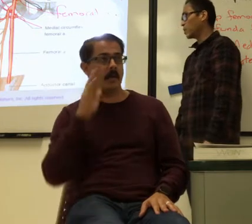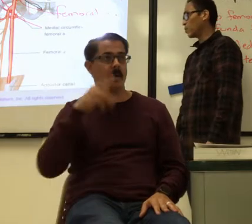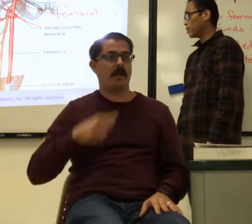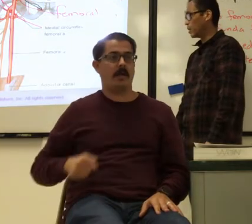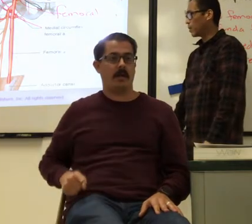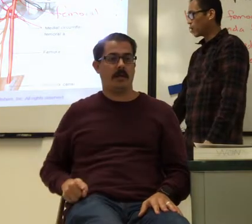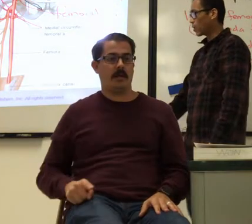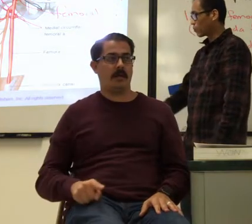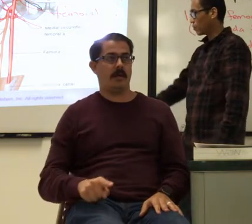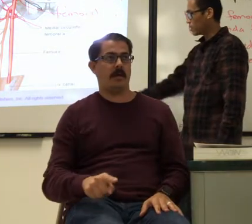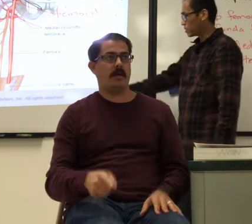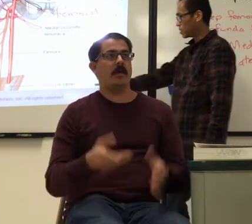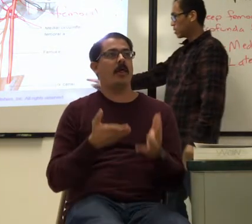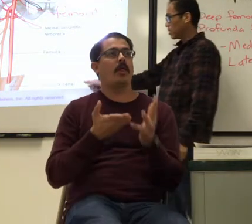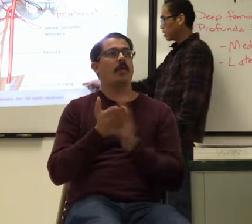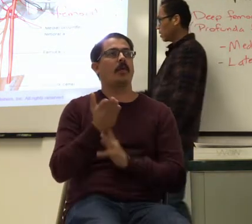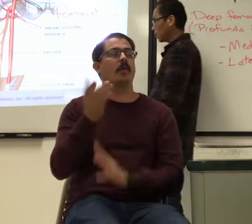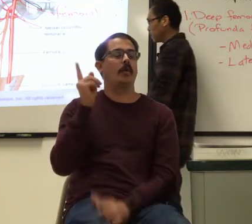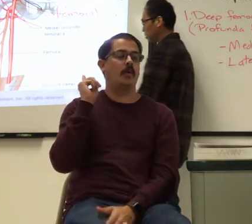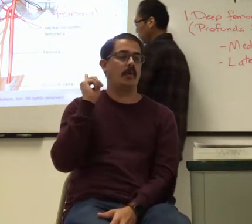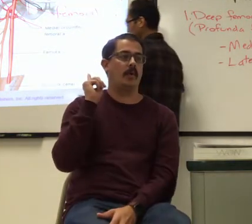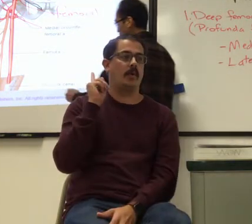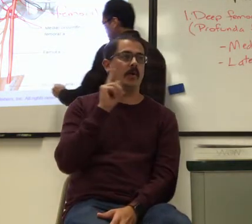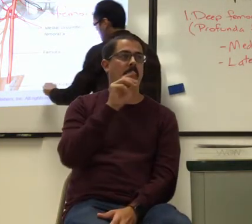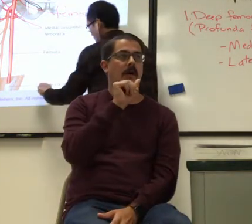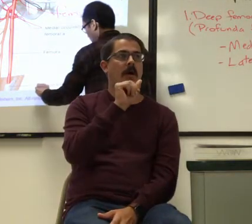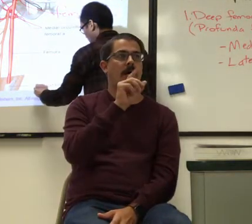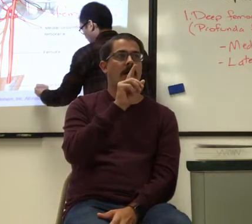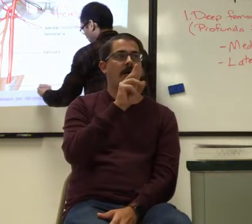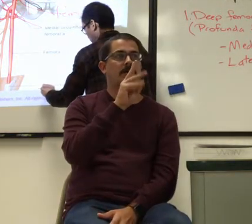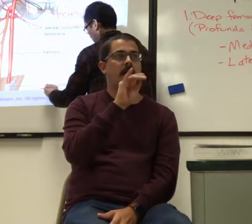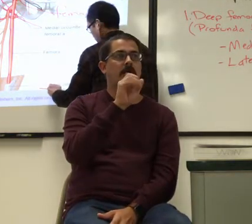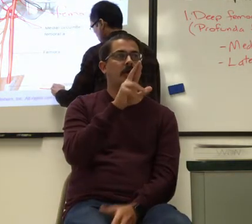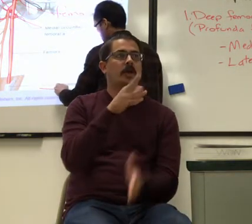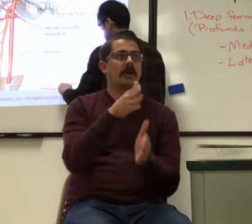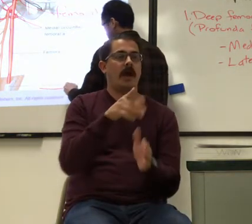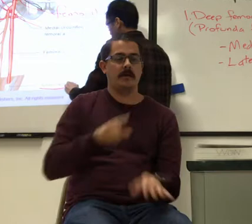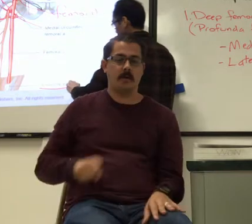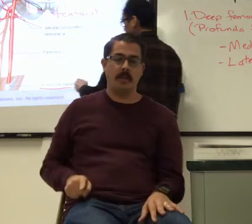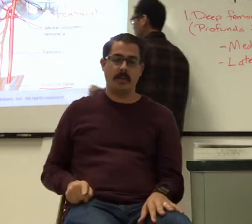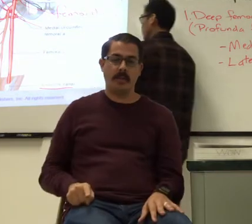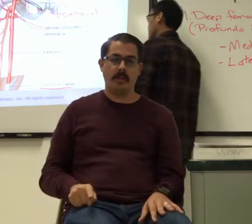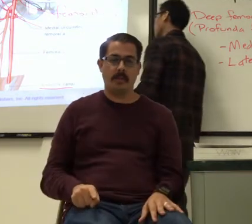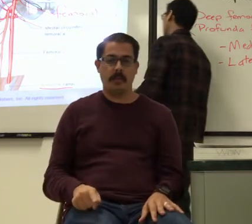the posterior knee by going through this adductor canal.